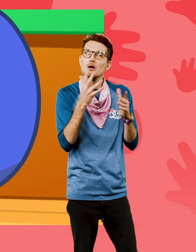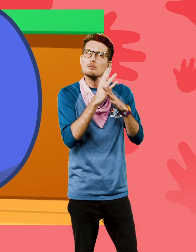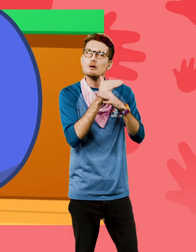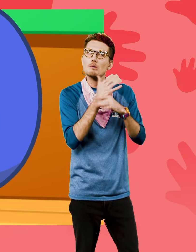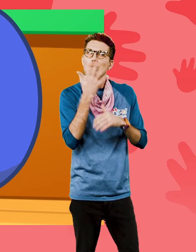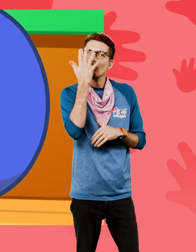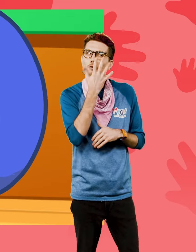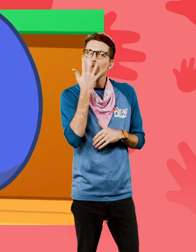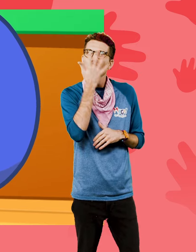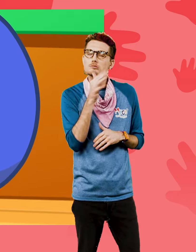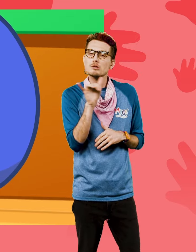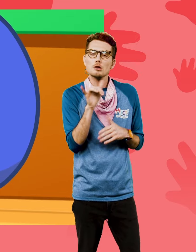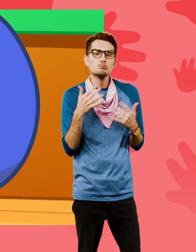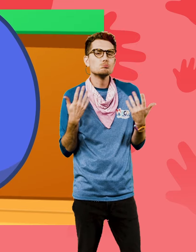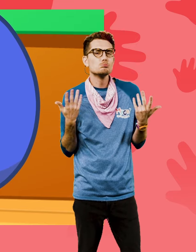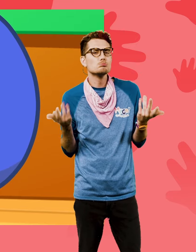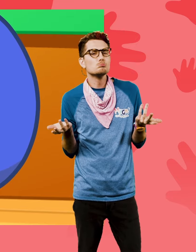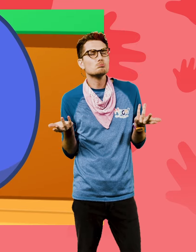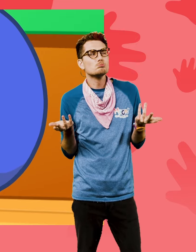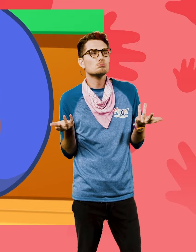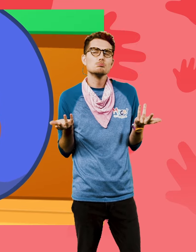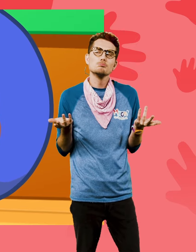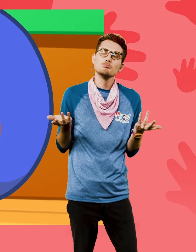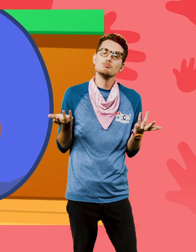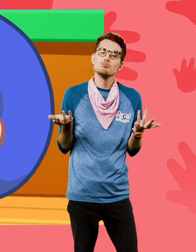a pterodactyl looks like.